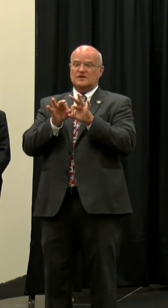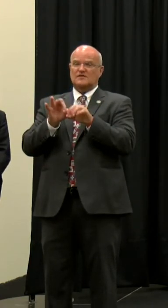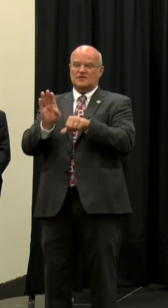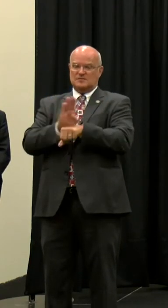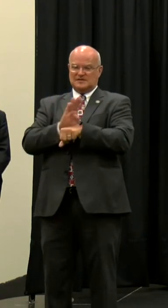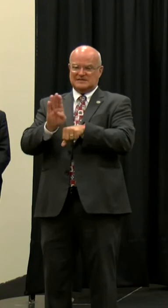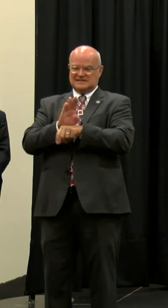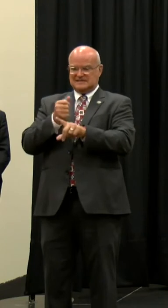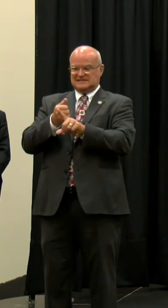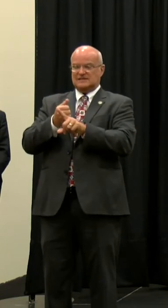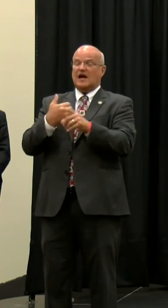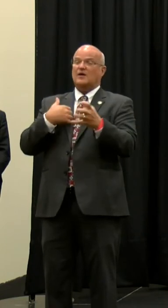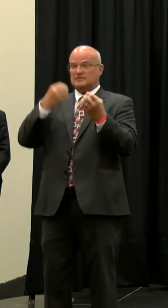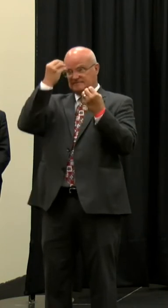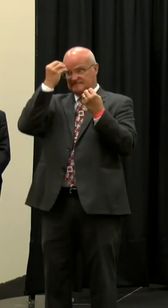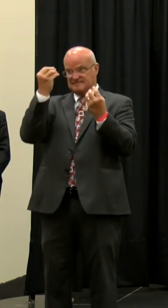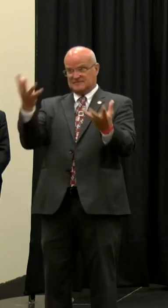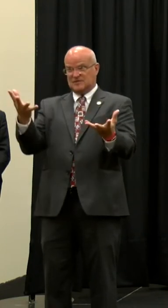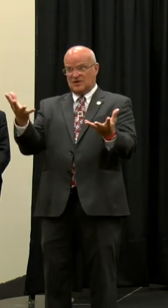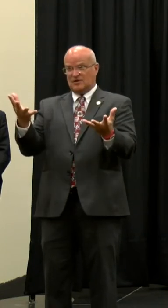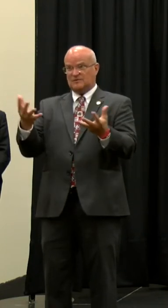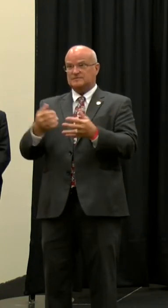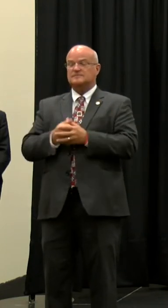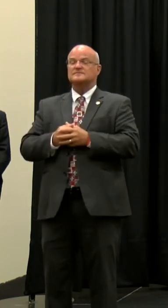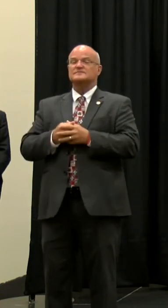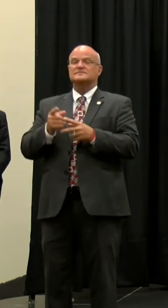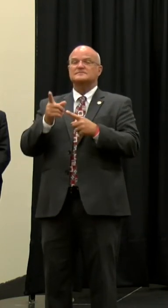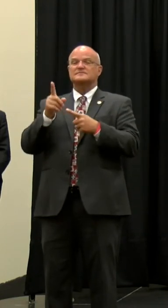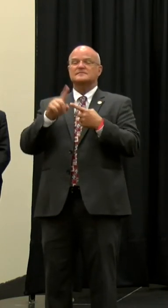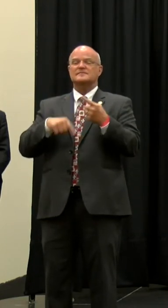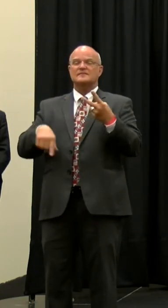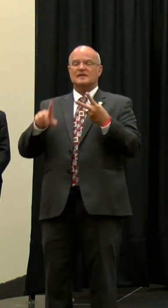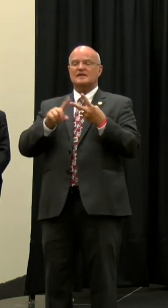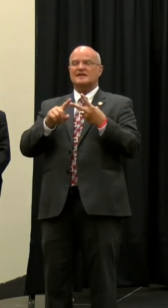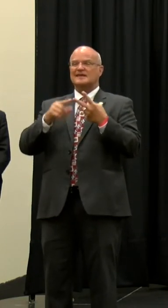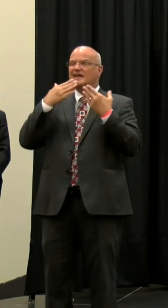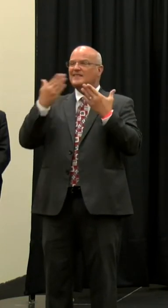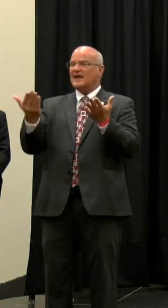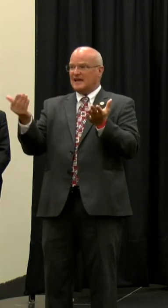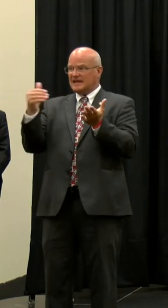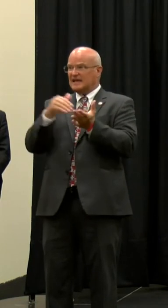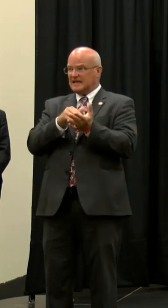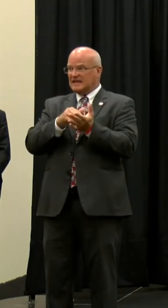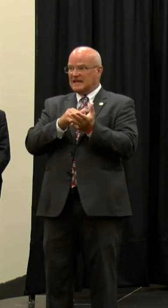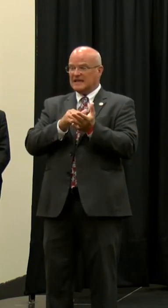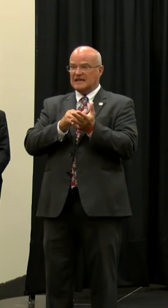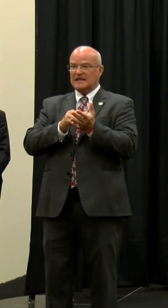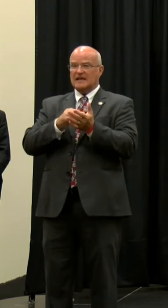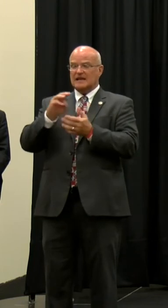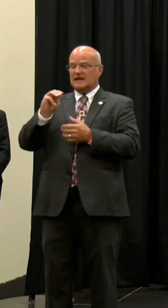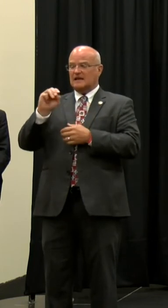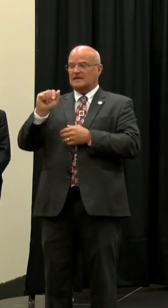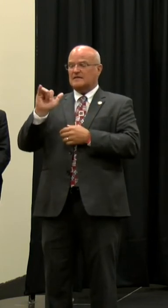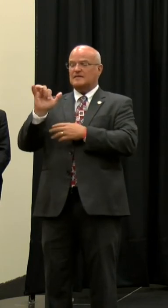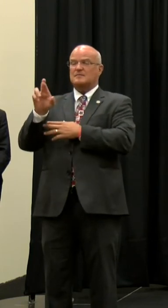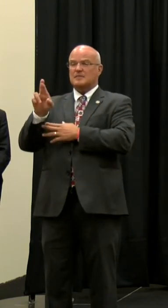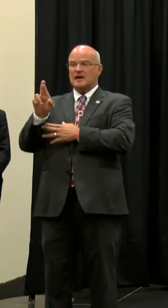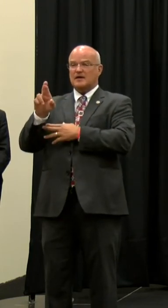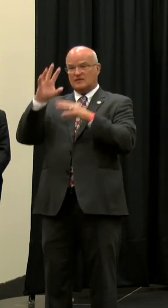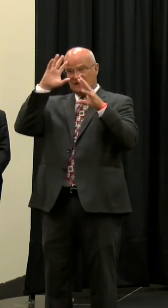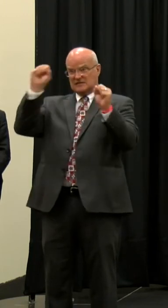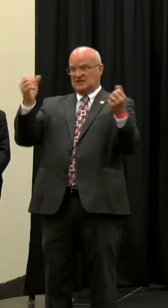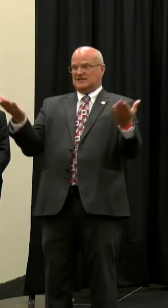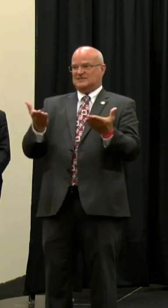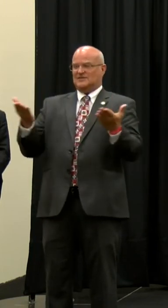wanted to make that distinction. And then I wanted to just thank again the mayor, the